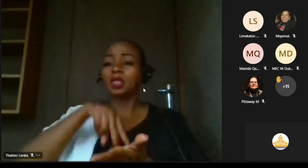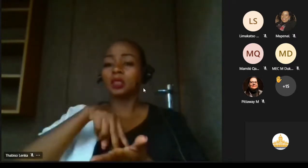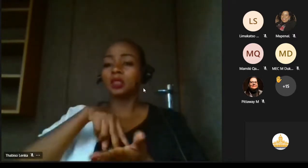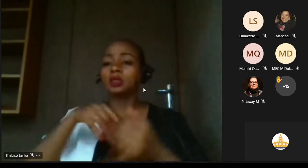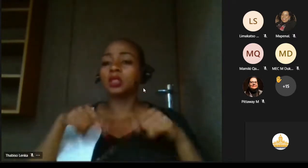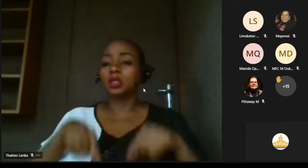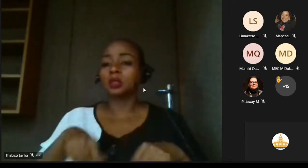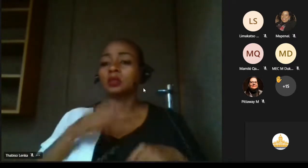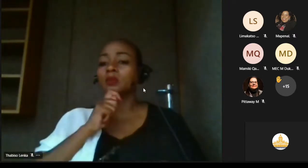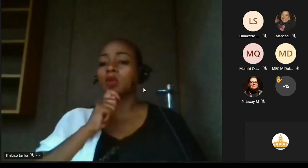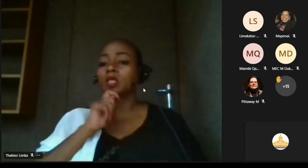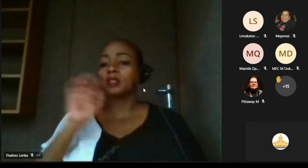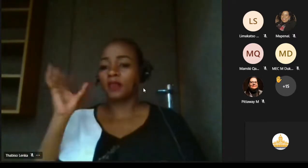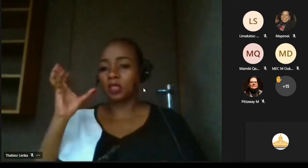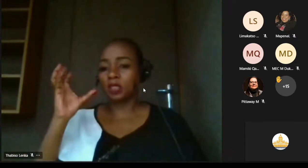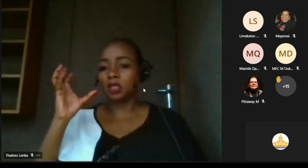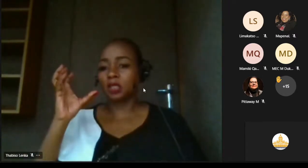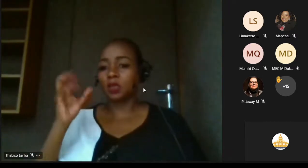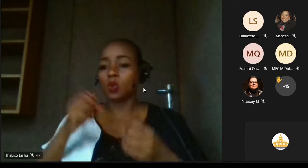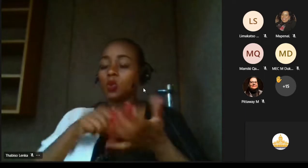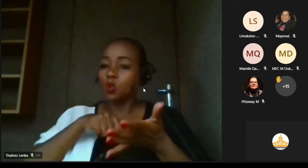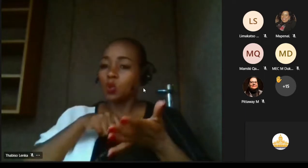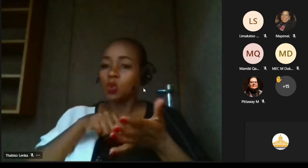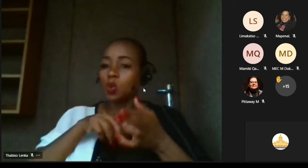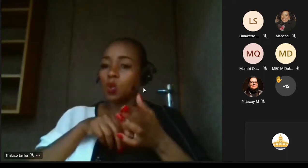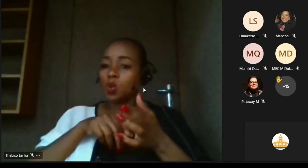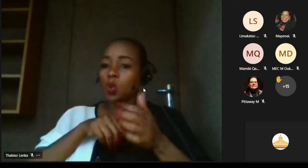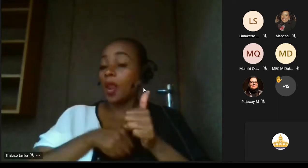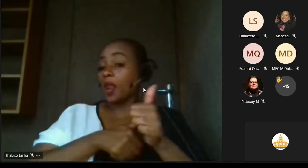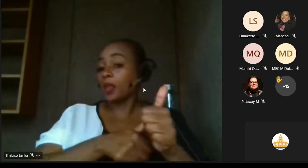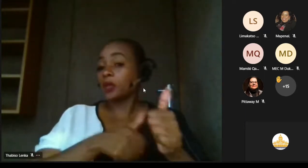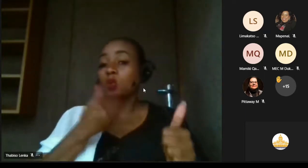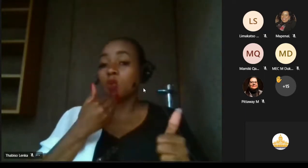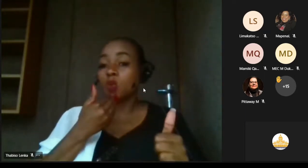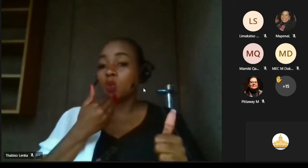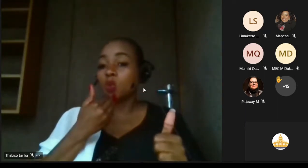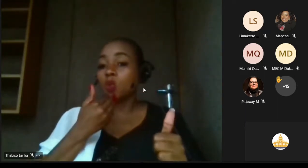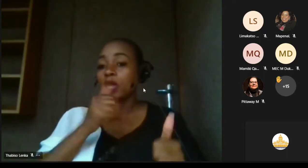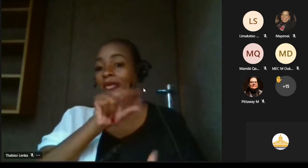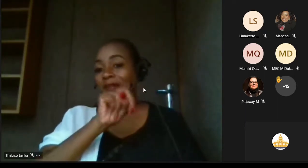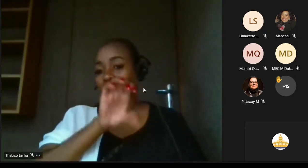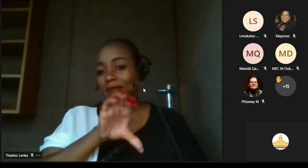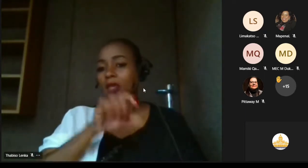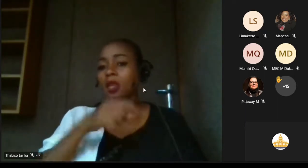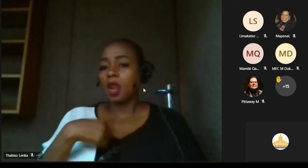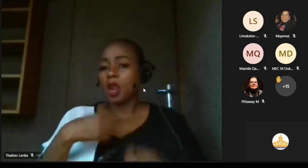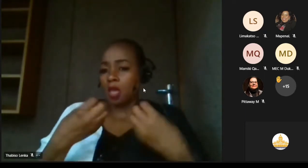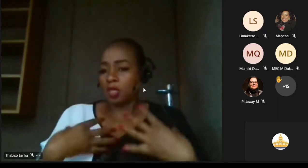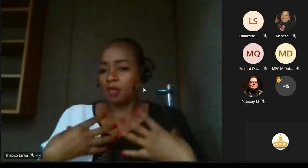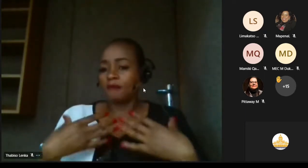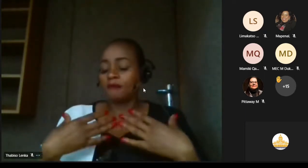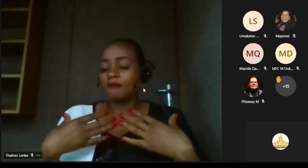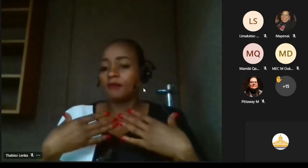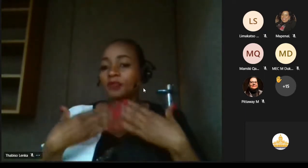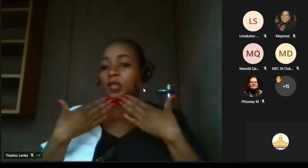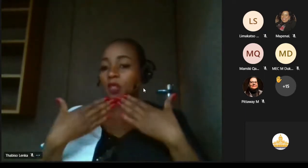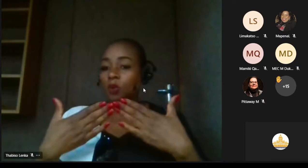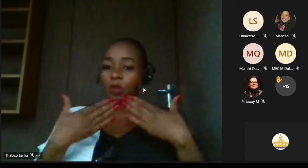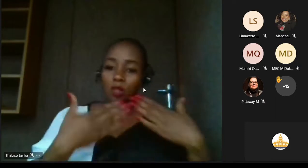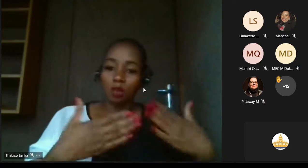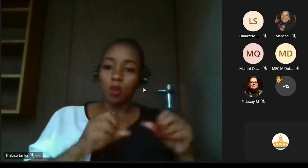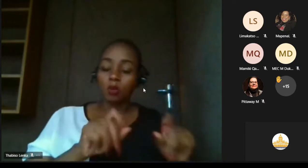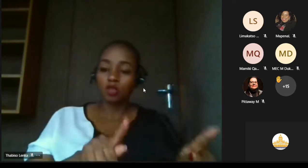State Province who is deployed by the African National Congress. I sincerely appreciate the opportunity afforded to me by the